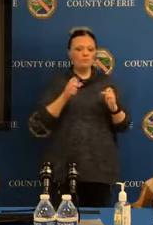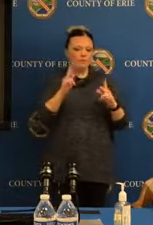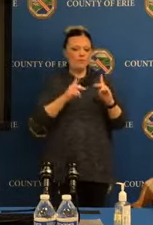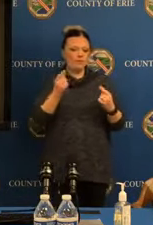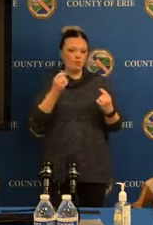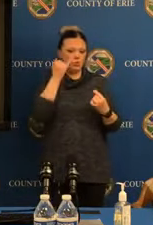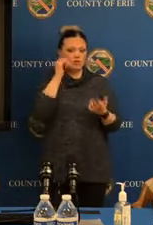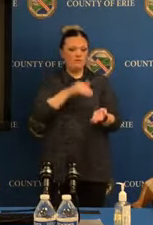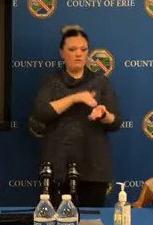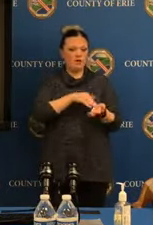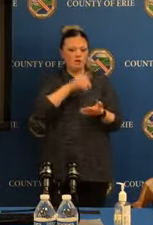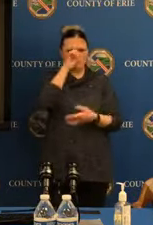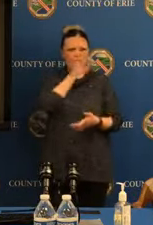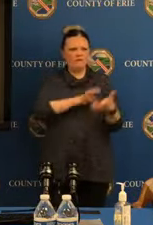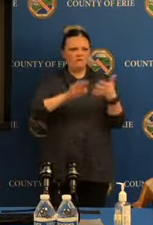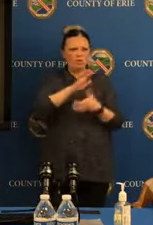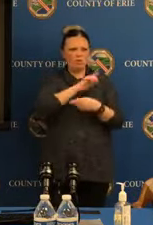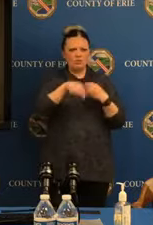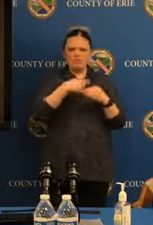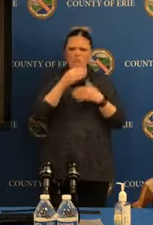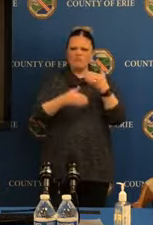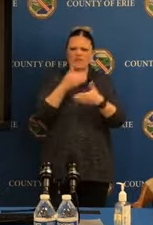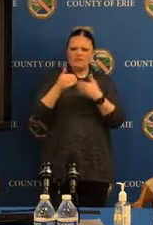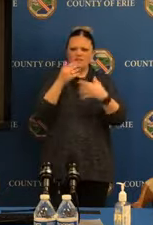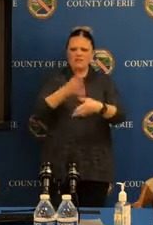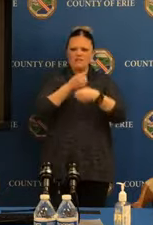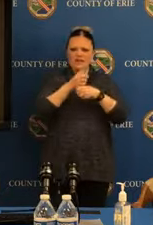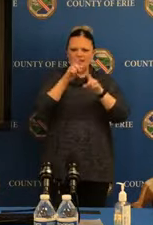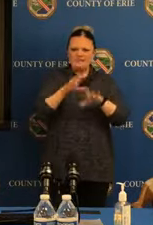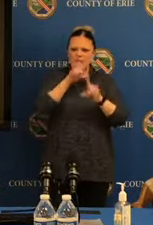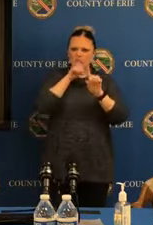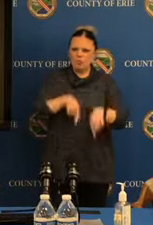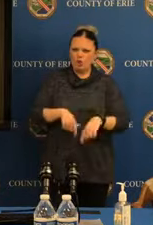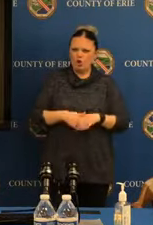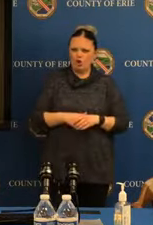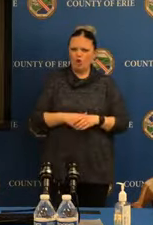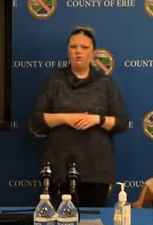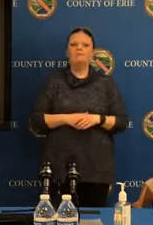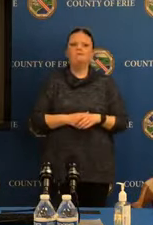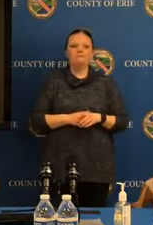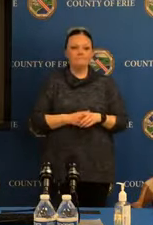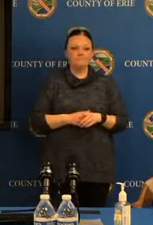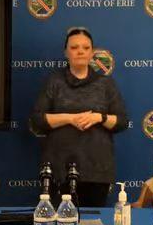their doctor is confused about the process of getting a test ordered? So